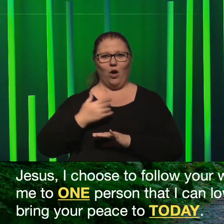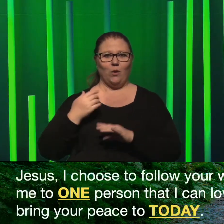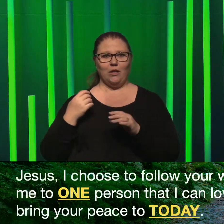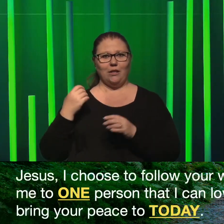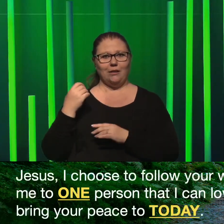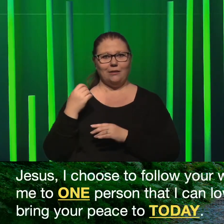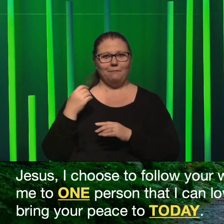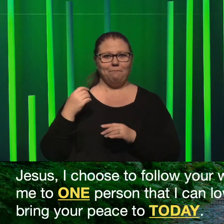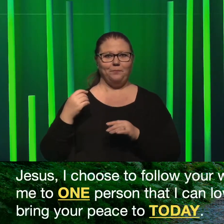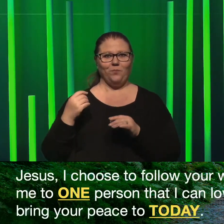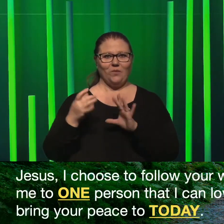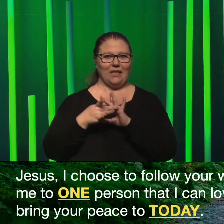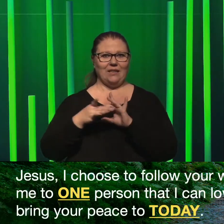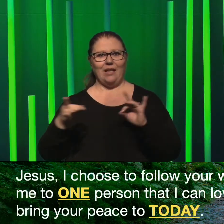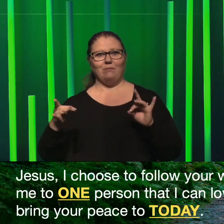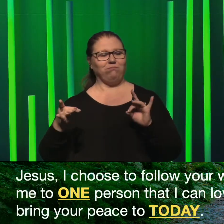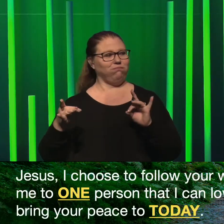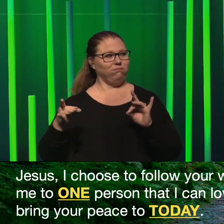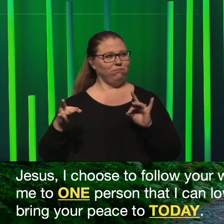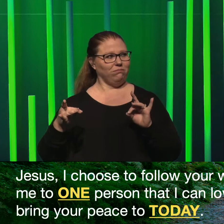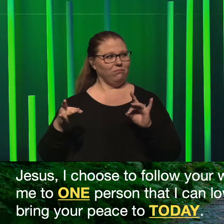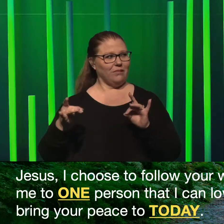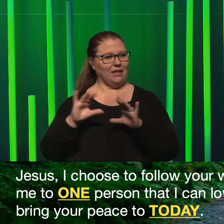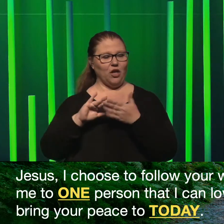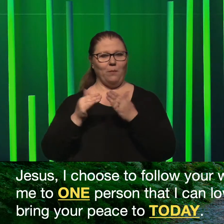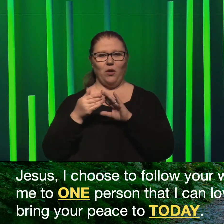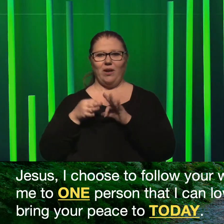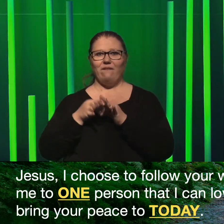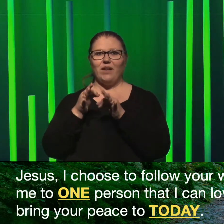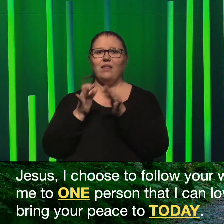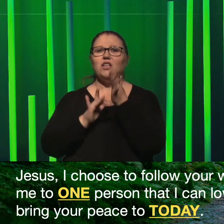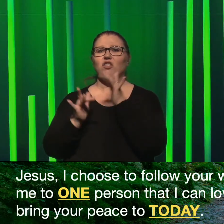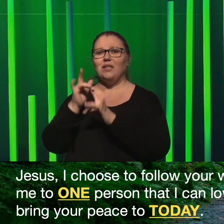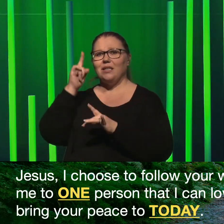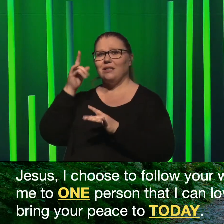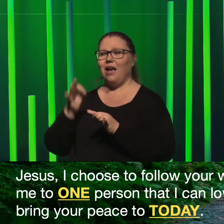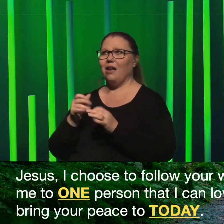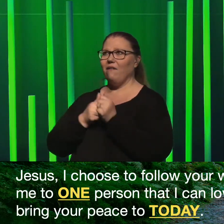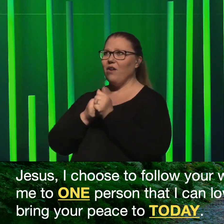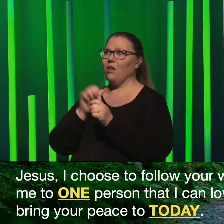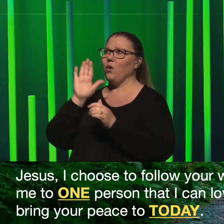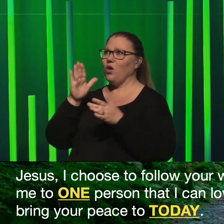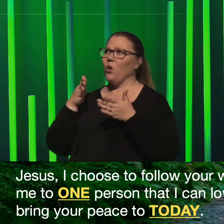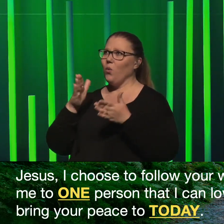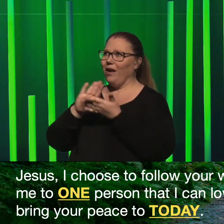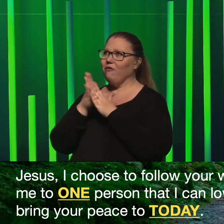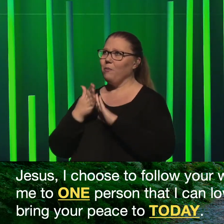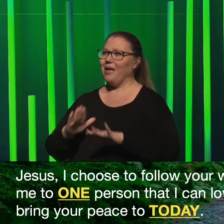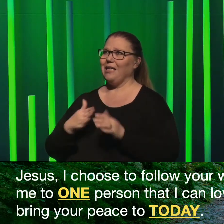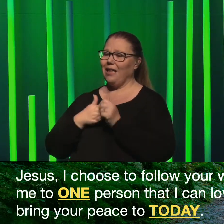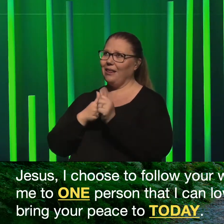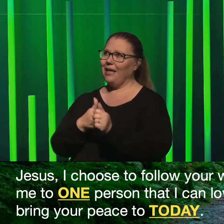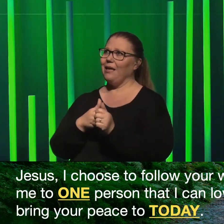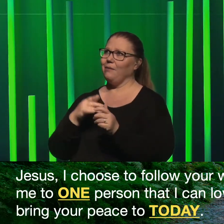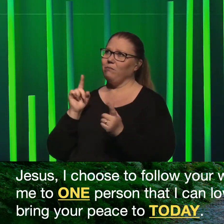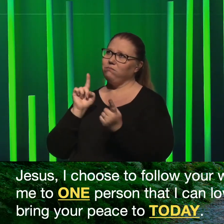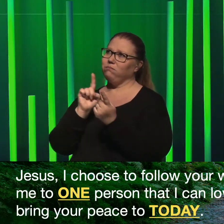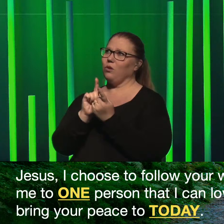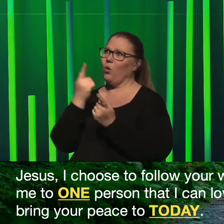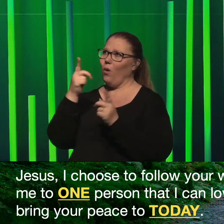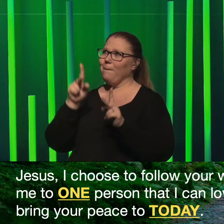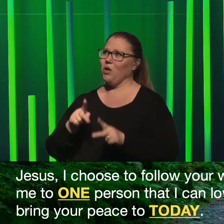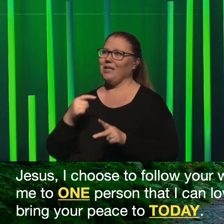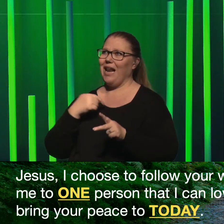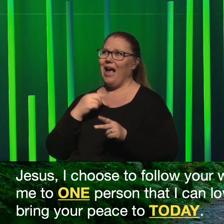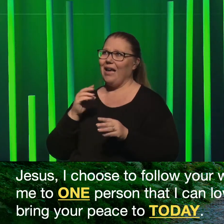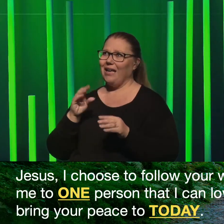Jesus, I choose to follow your way of peace. Lead me to one person that I can love, give hope, and bring your